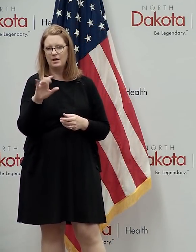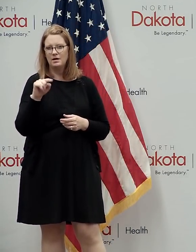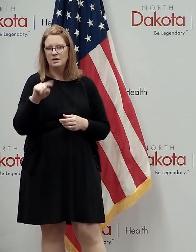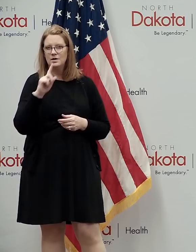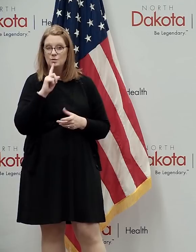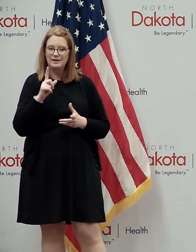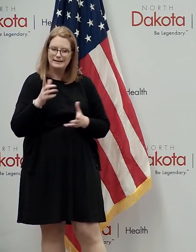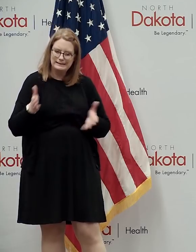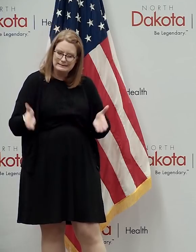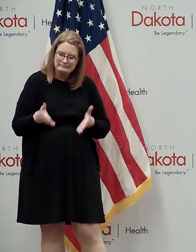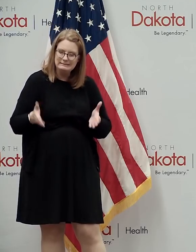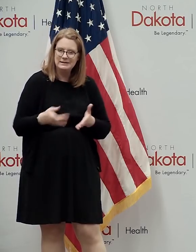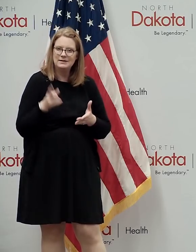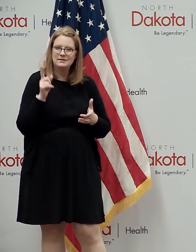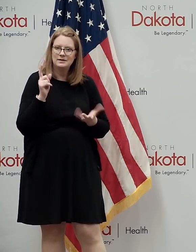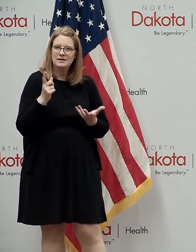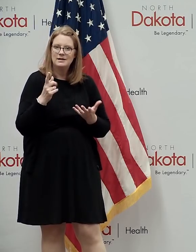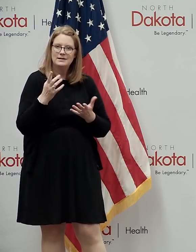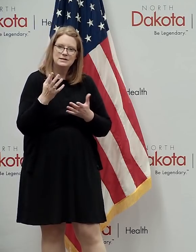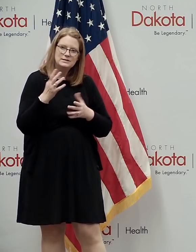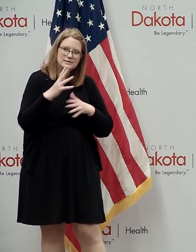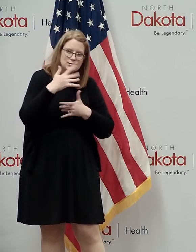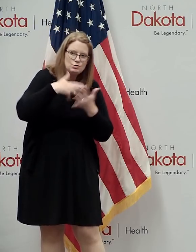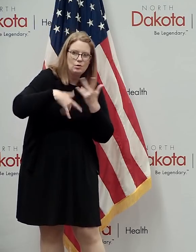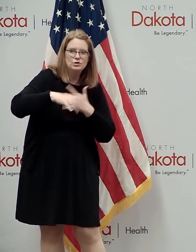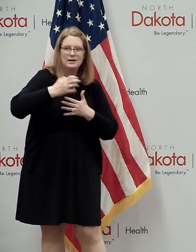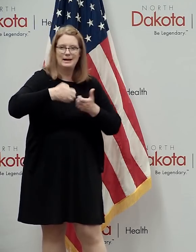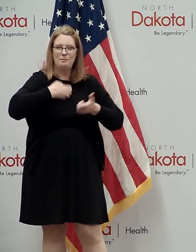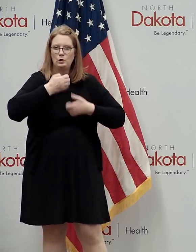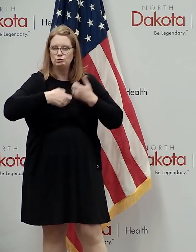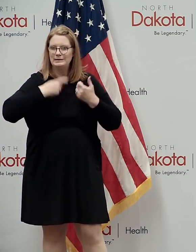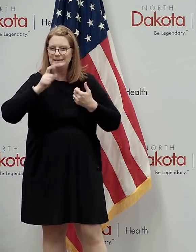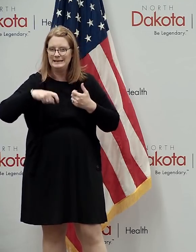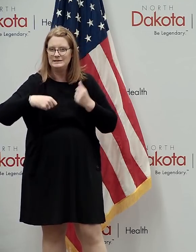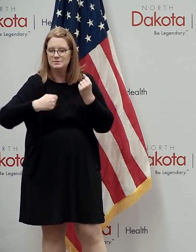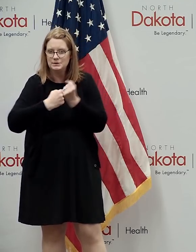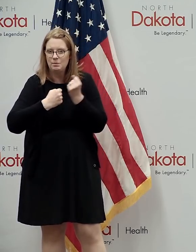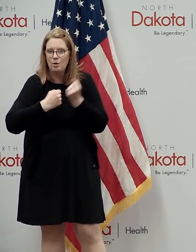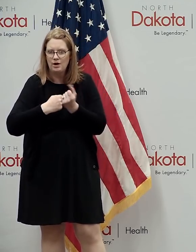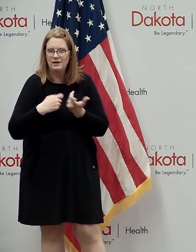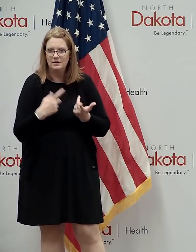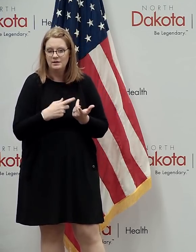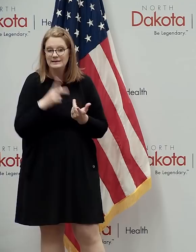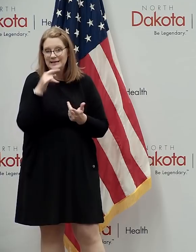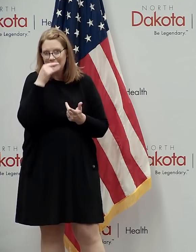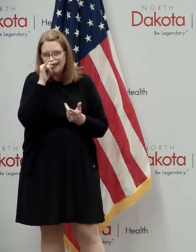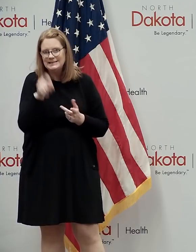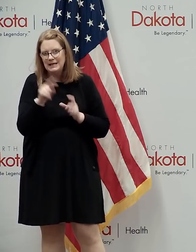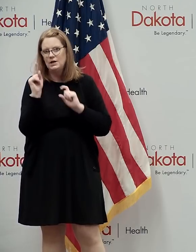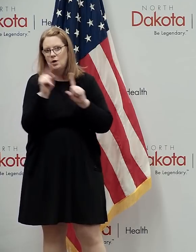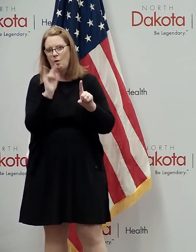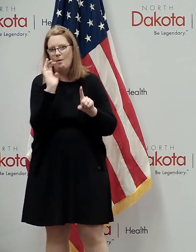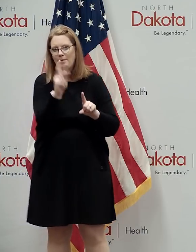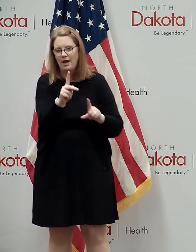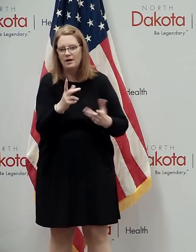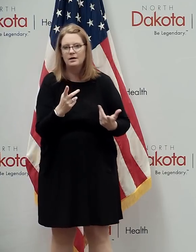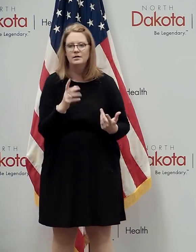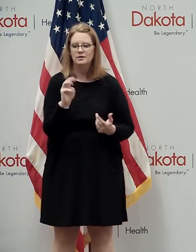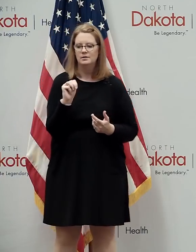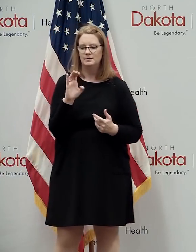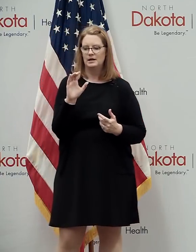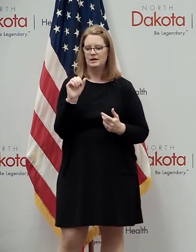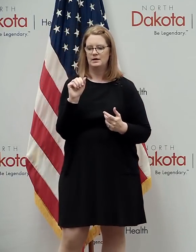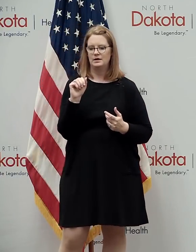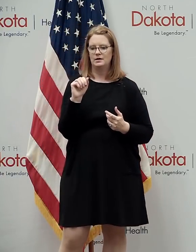social and emotional needs that are supported when people are in school. The McCann Katz, who's the leader